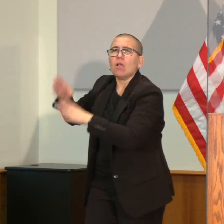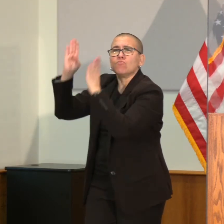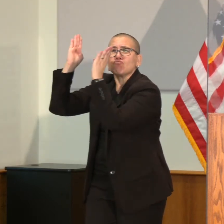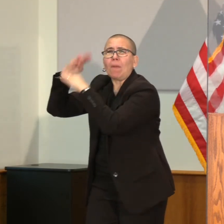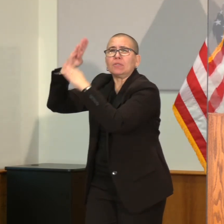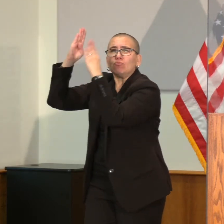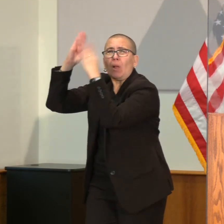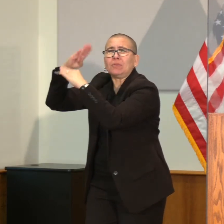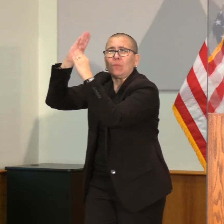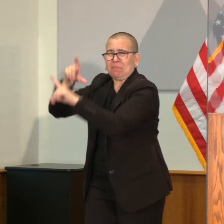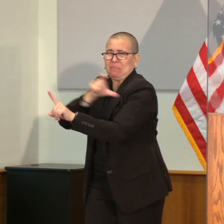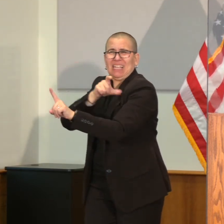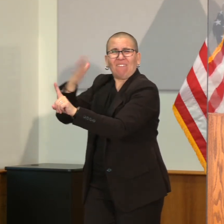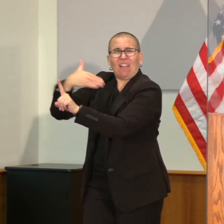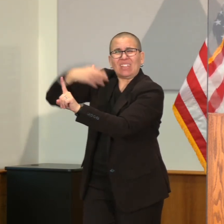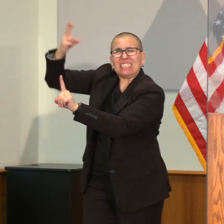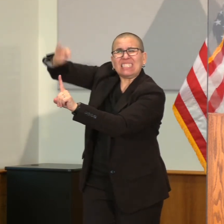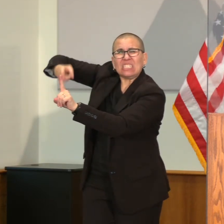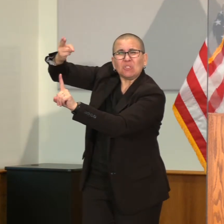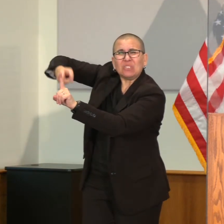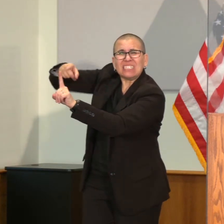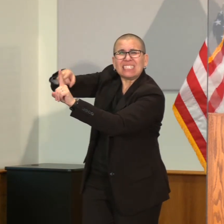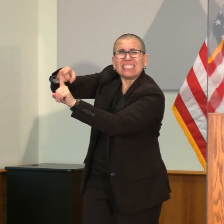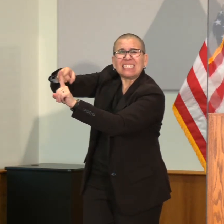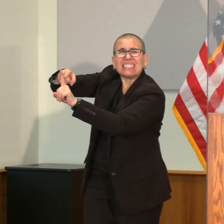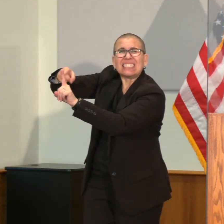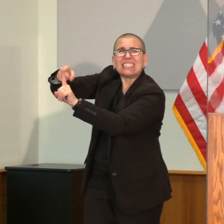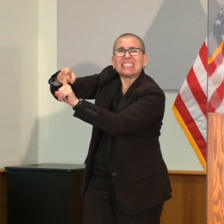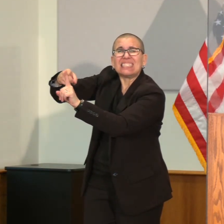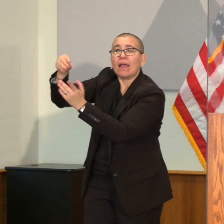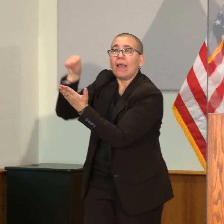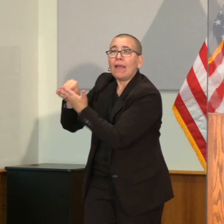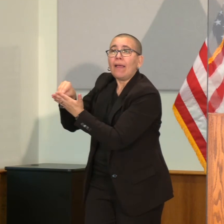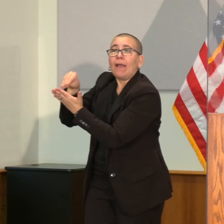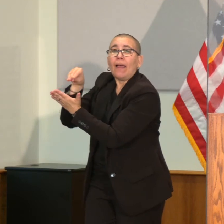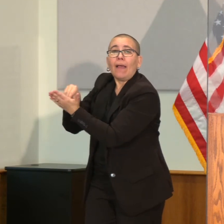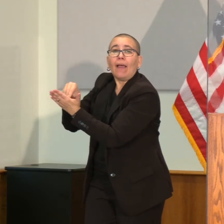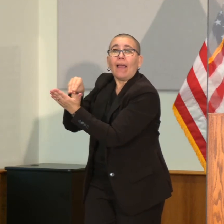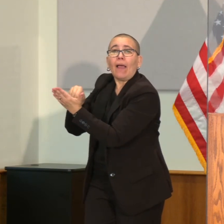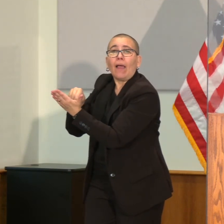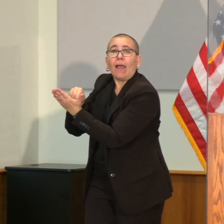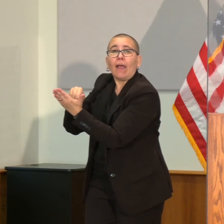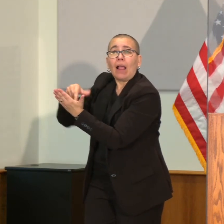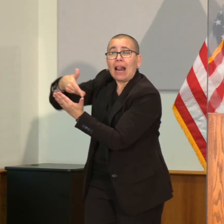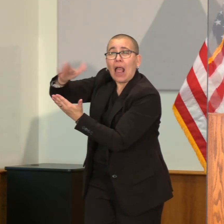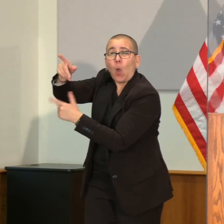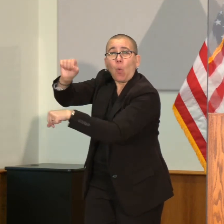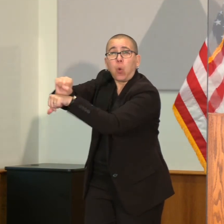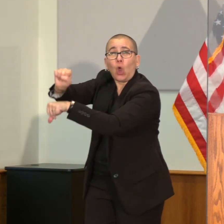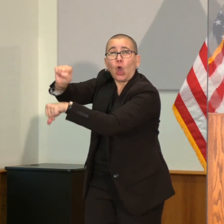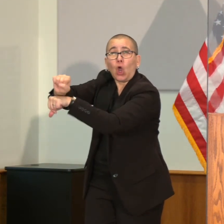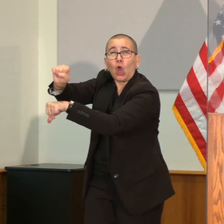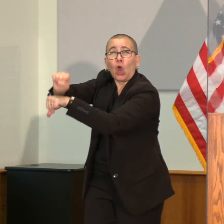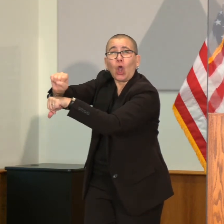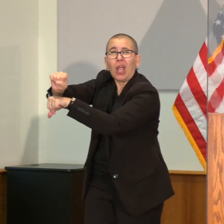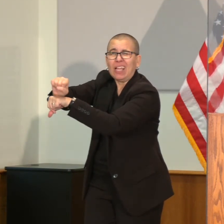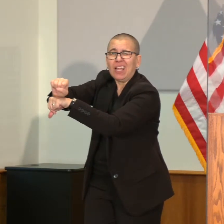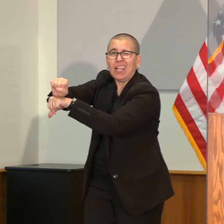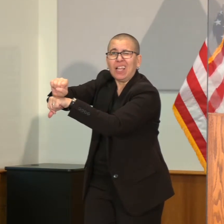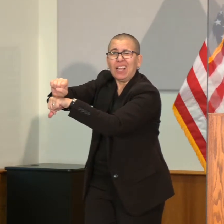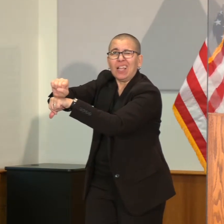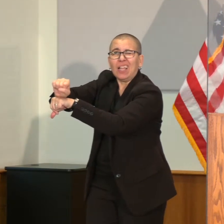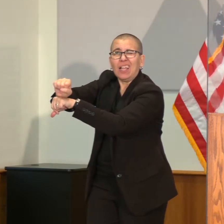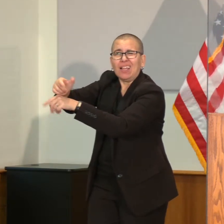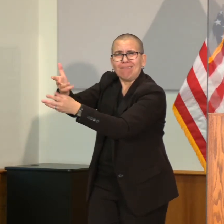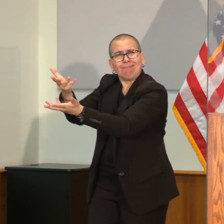around. I don't know the context of how that worked. But an amazing thing he said, I also know that Officer Chauvin, now convicted of